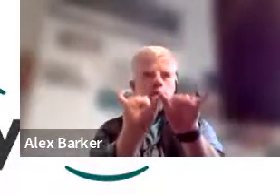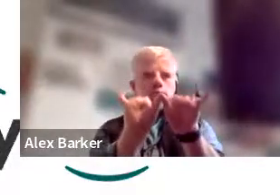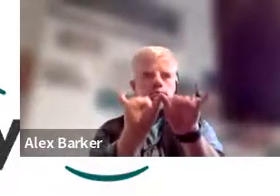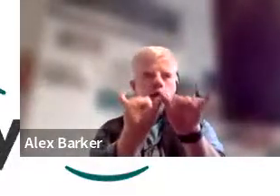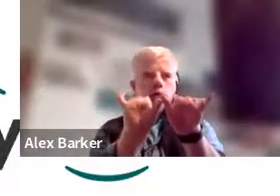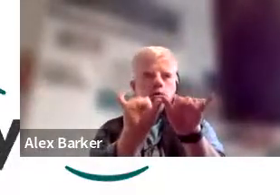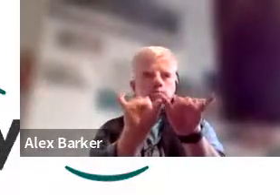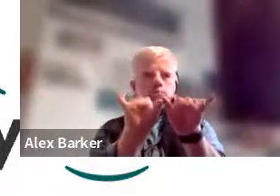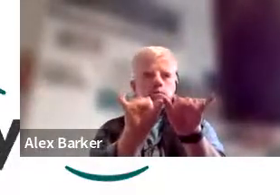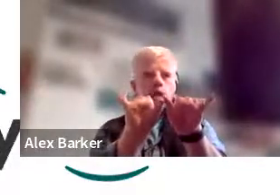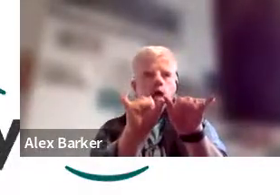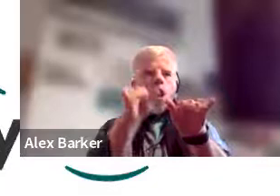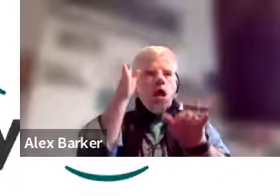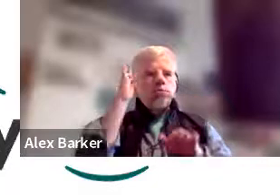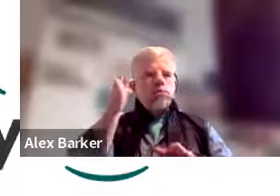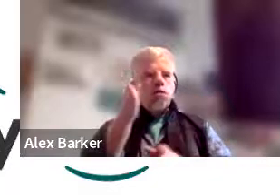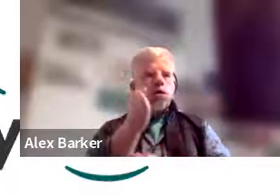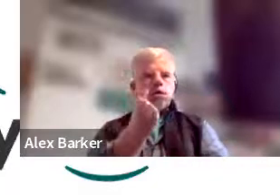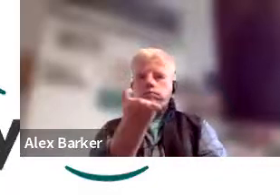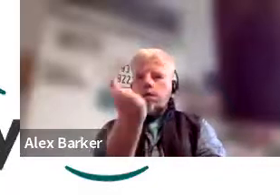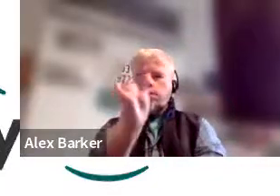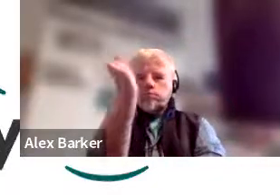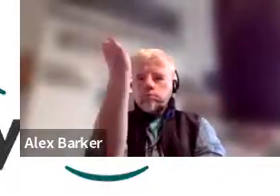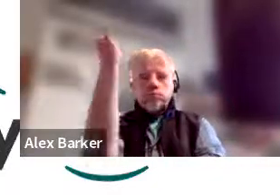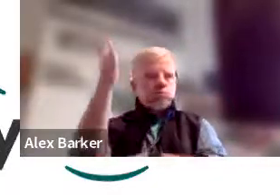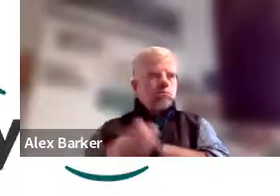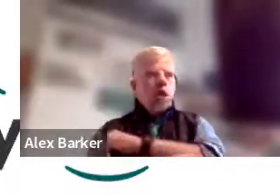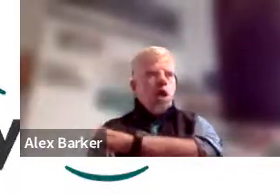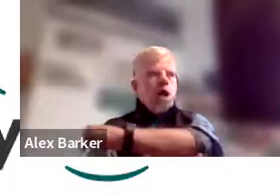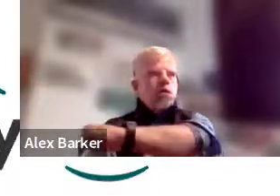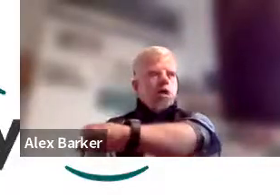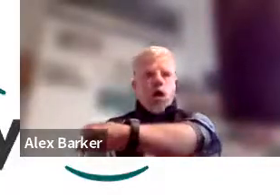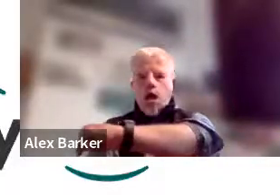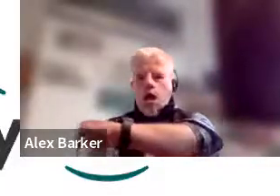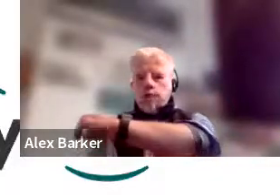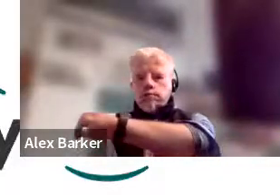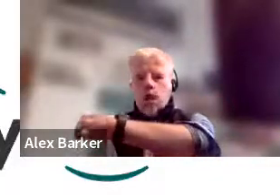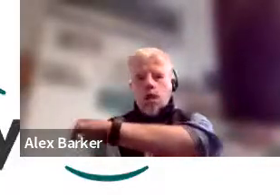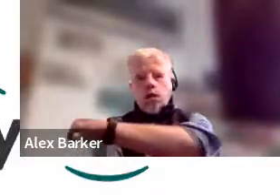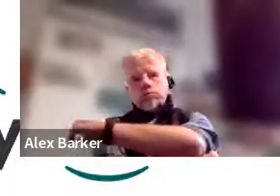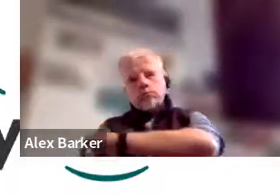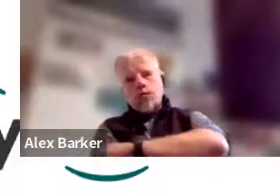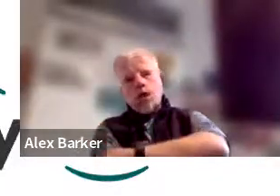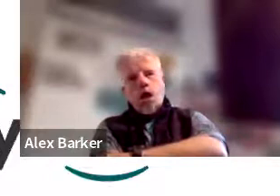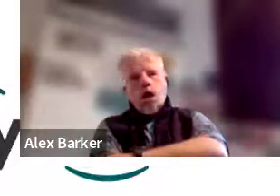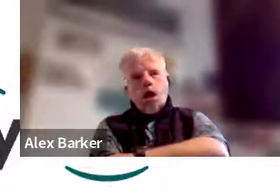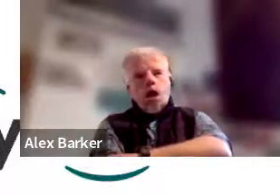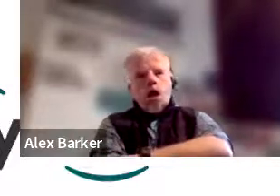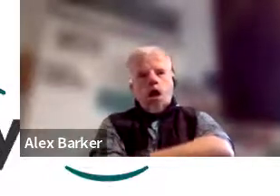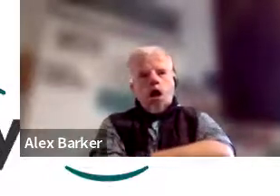all the fingers on my hands. I have a paralysed face, and I have